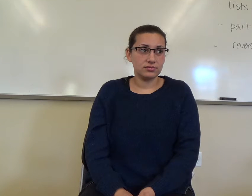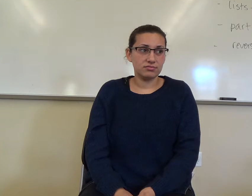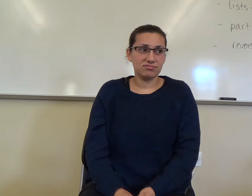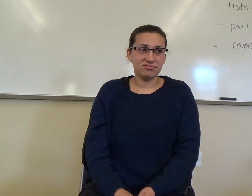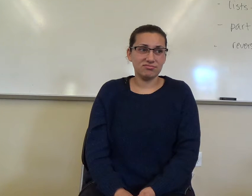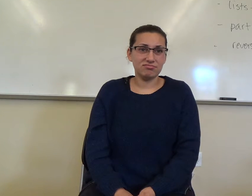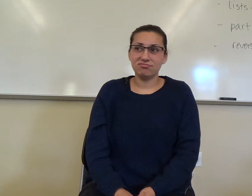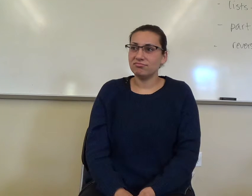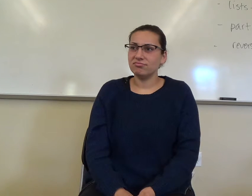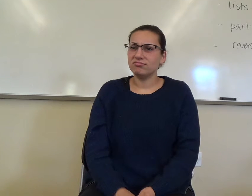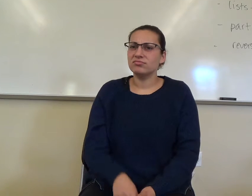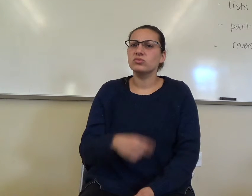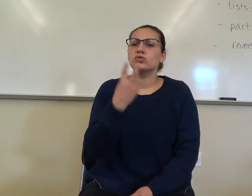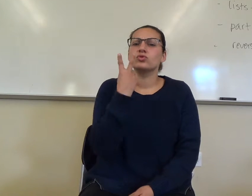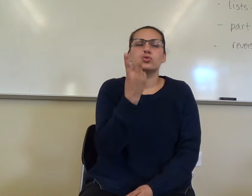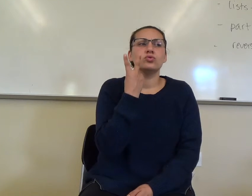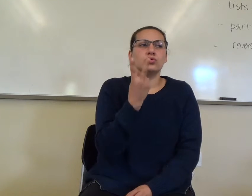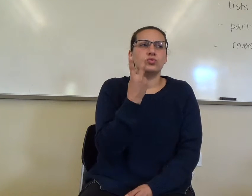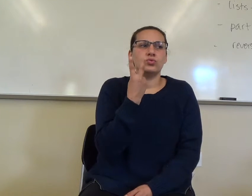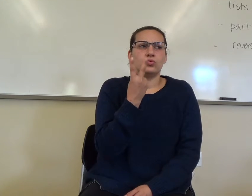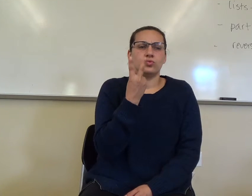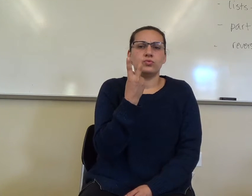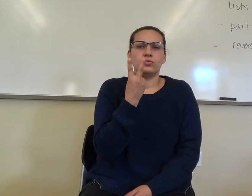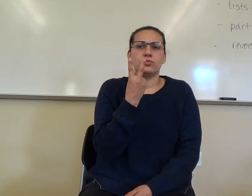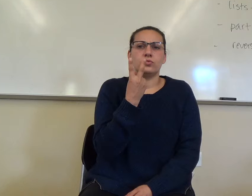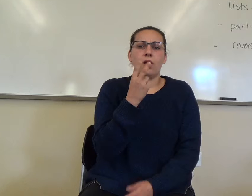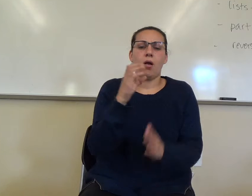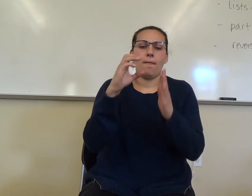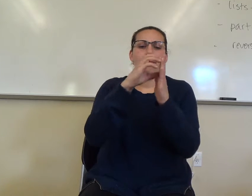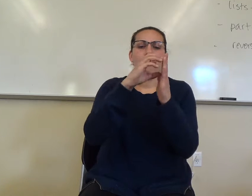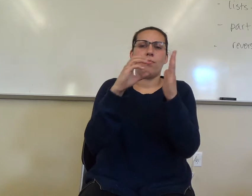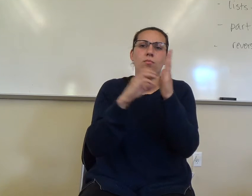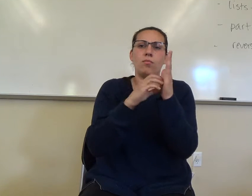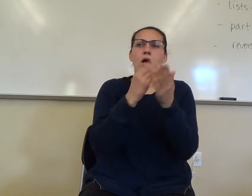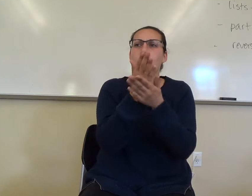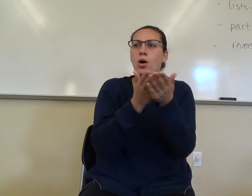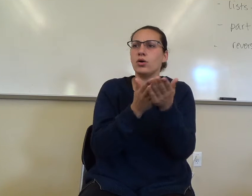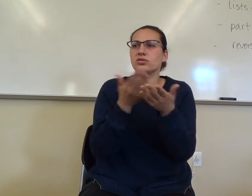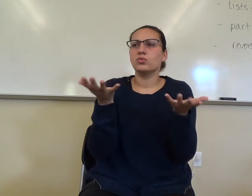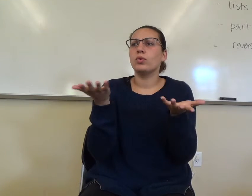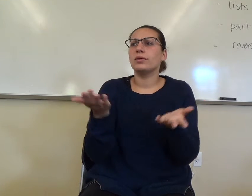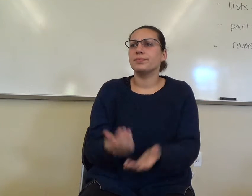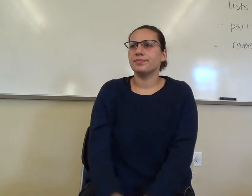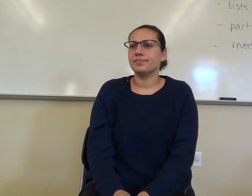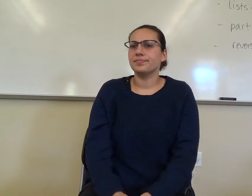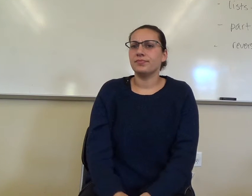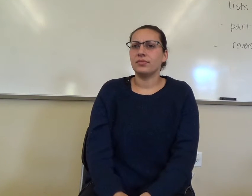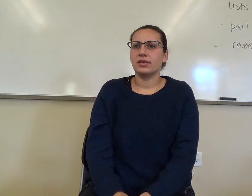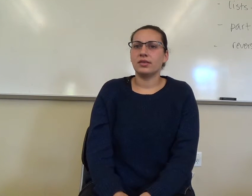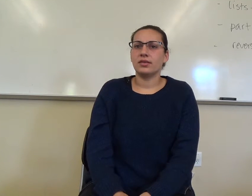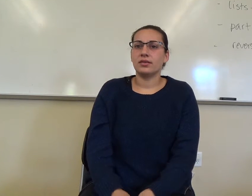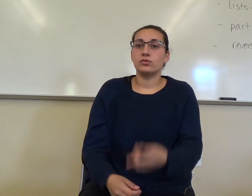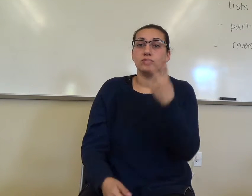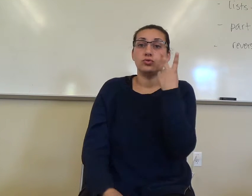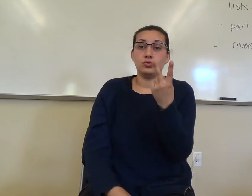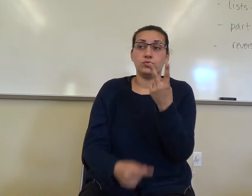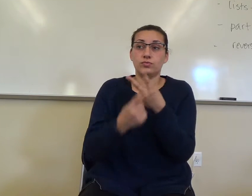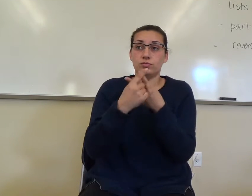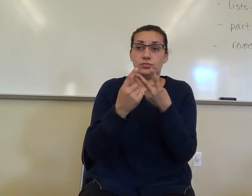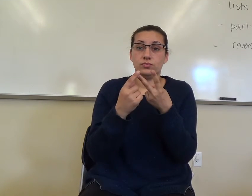What are the two parts here? A heavy. Yeah, there are two things going on here. This is